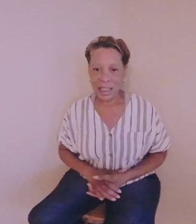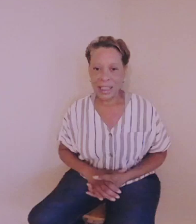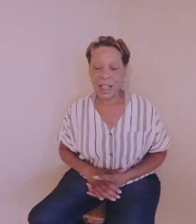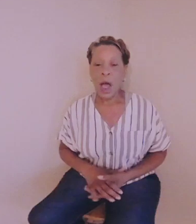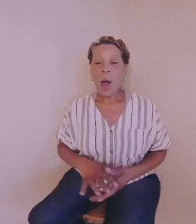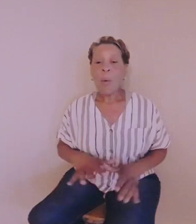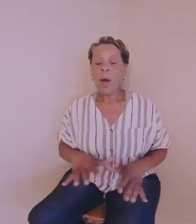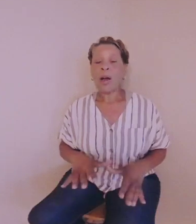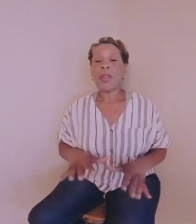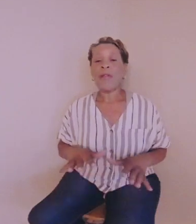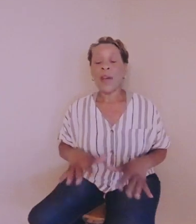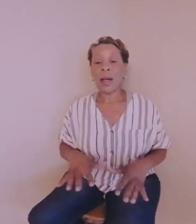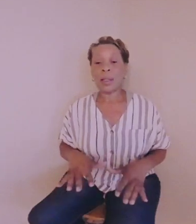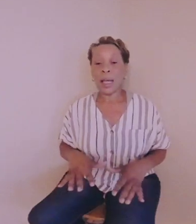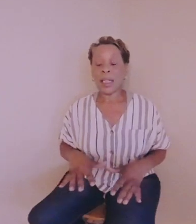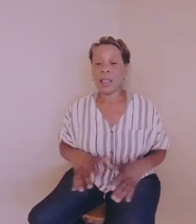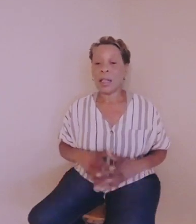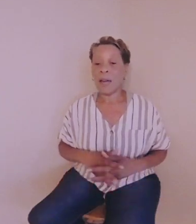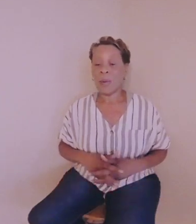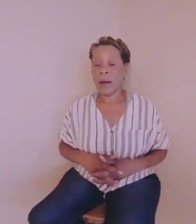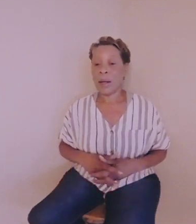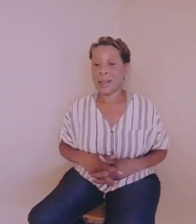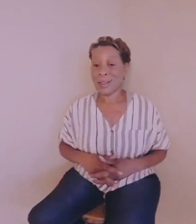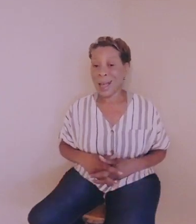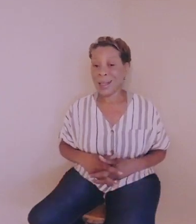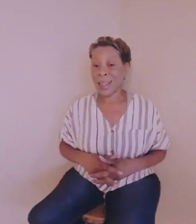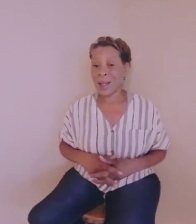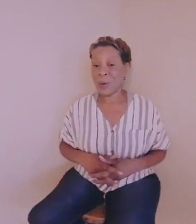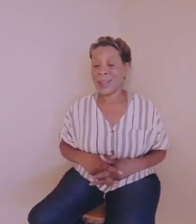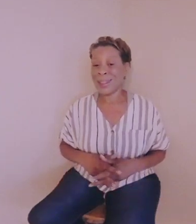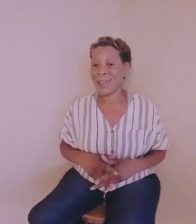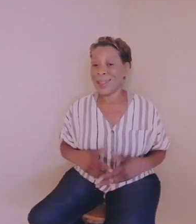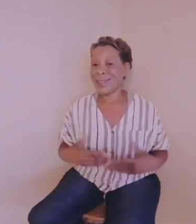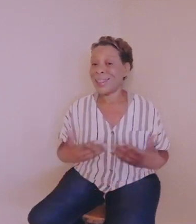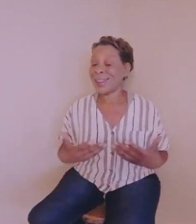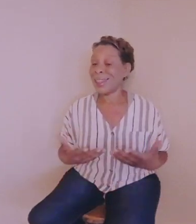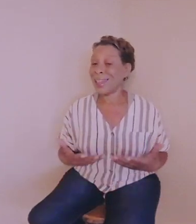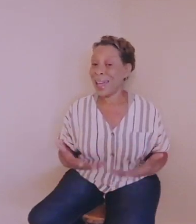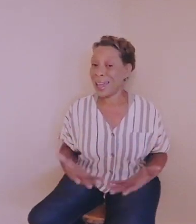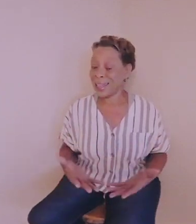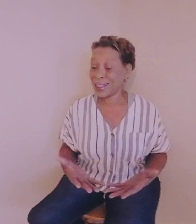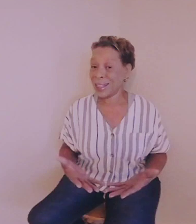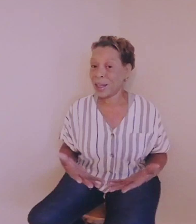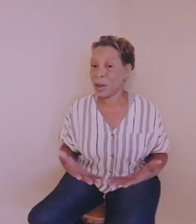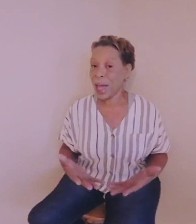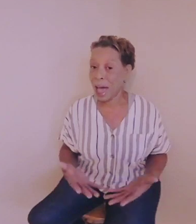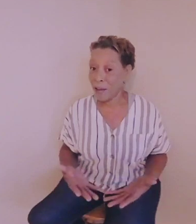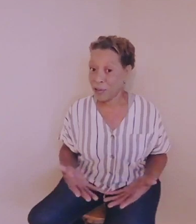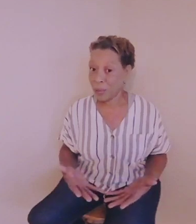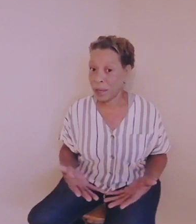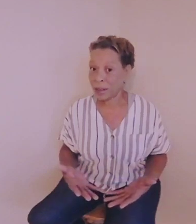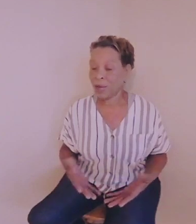foundation? Well, the foundation of American Sign Language is the ASL alphabet,